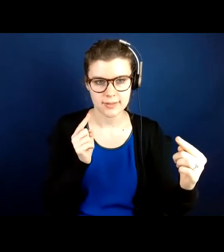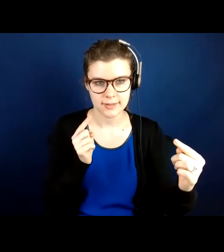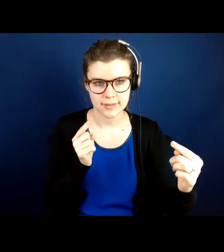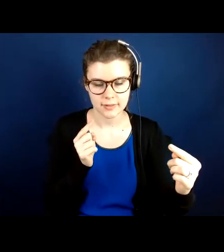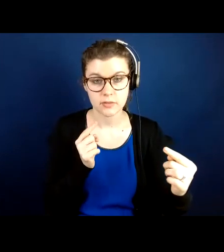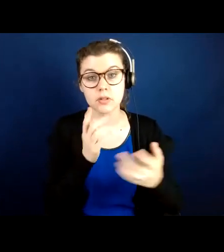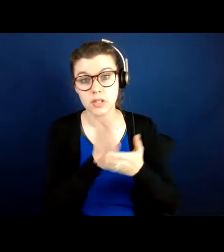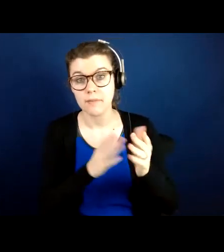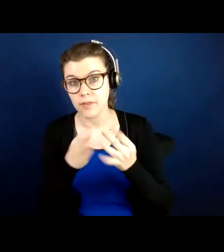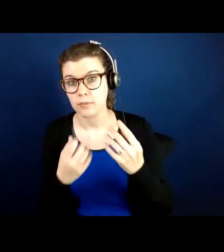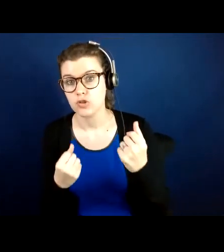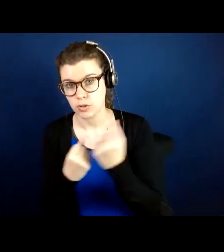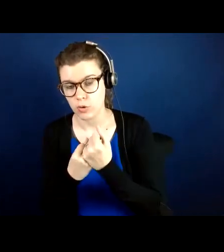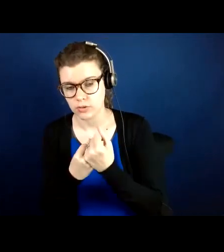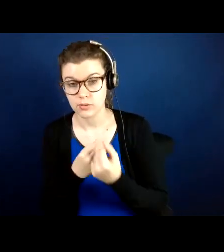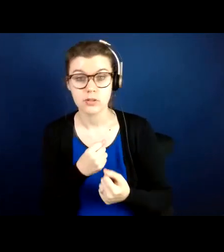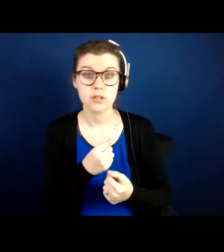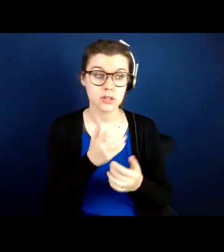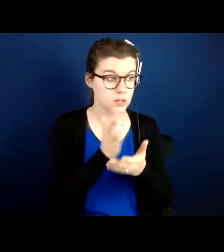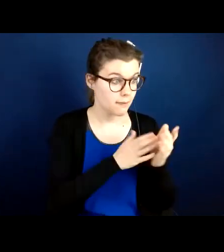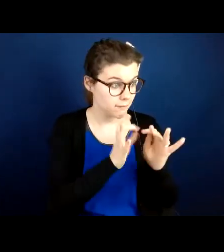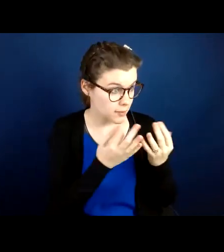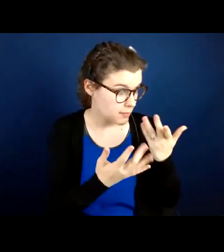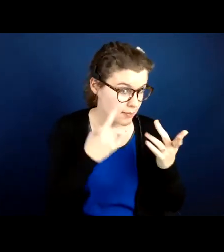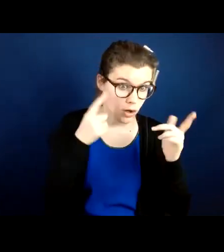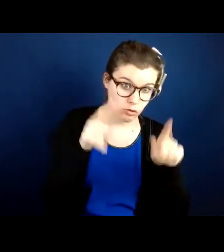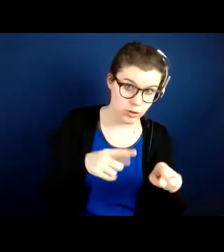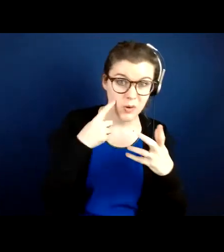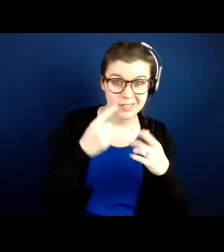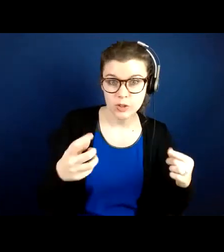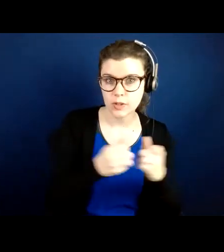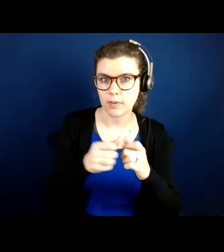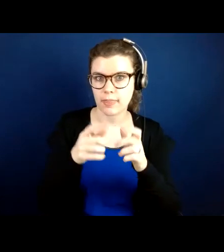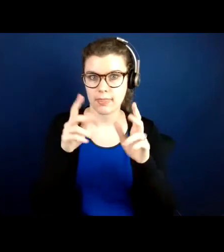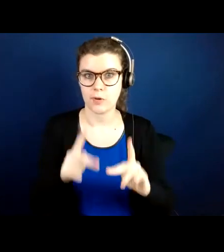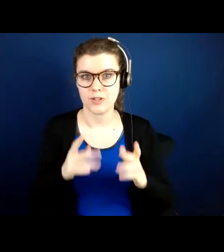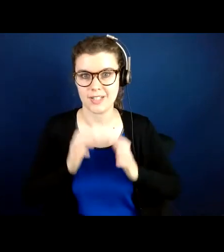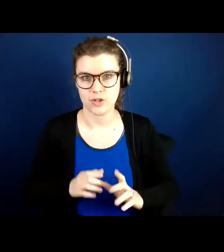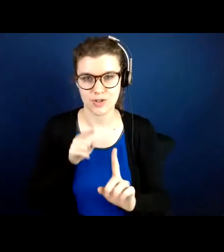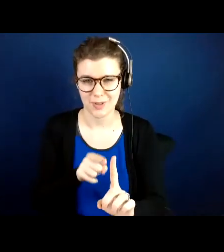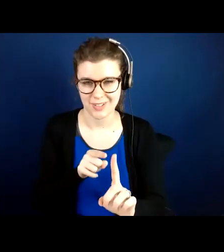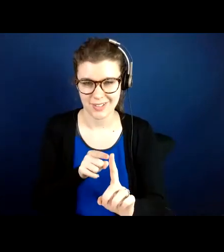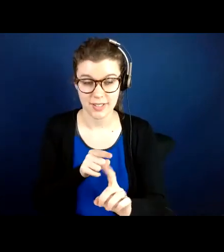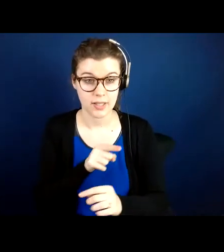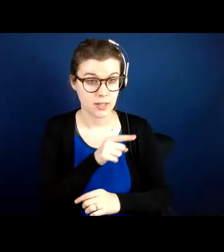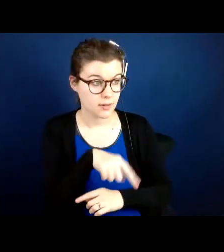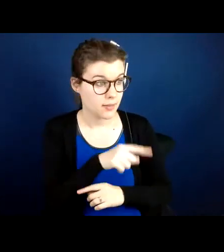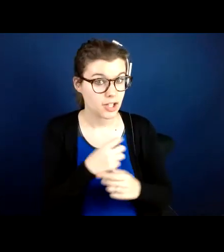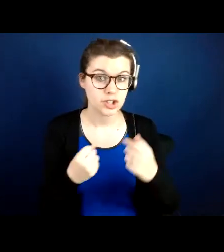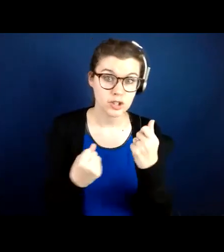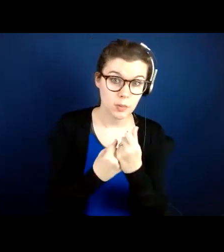can agree and they can disagree with the decision of the consumer. It doesn't matter if they are supportive or